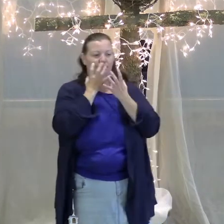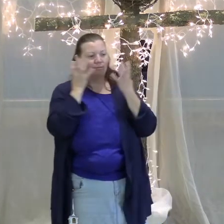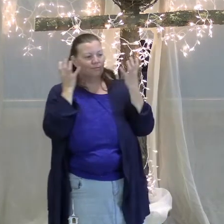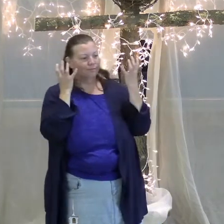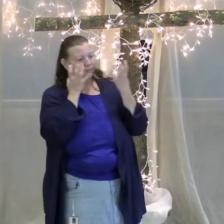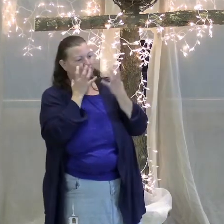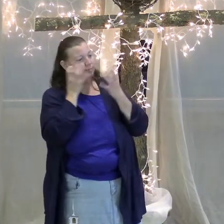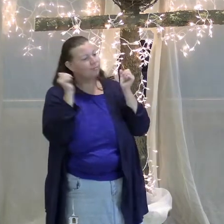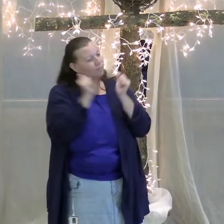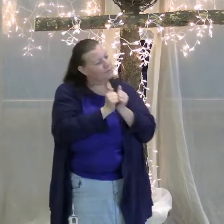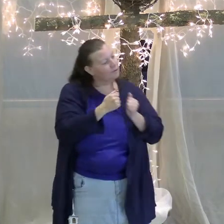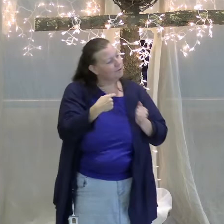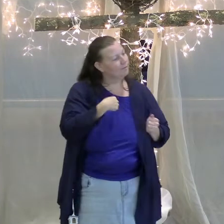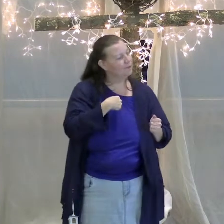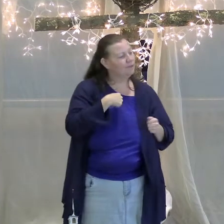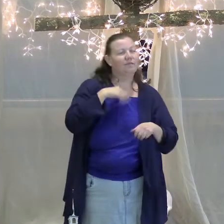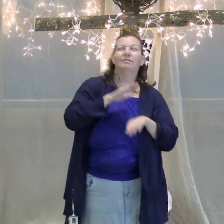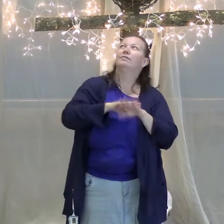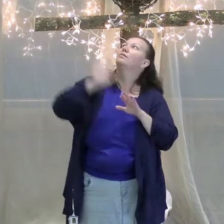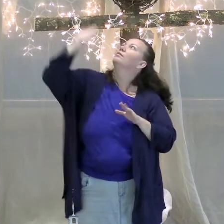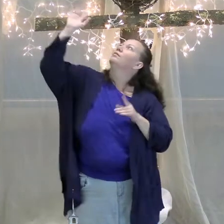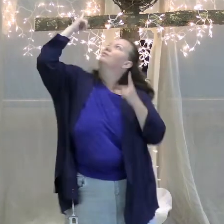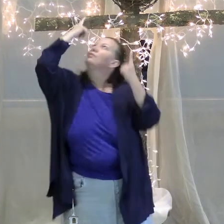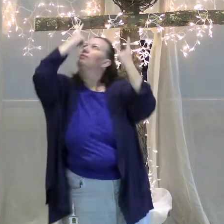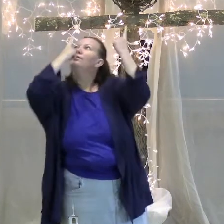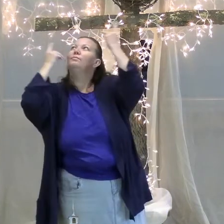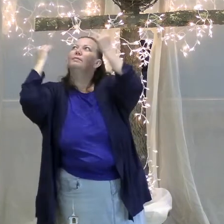Oh, with me on your mind.